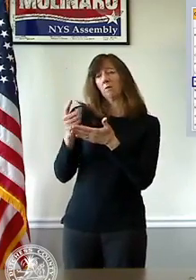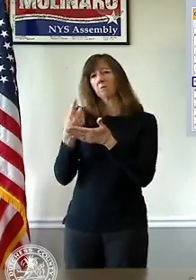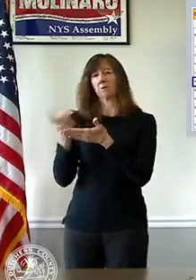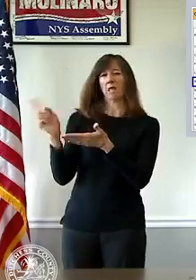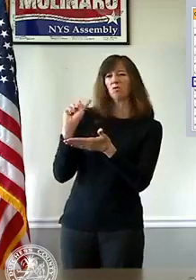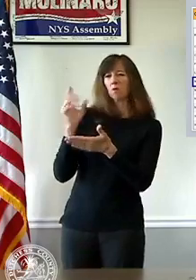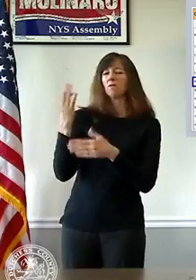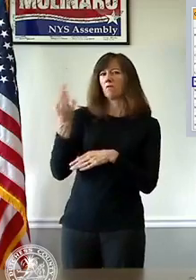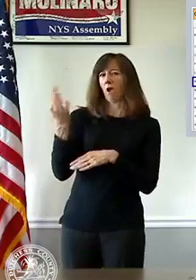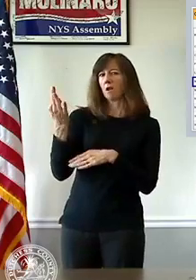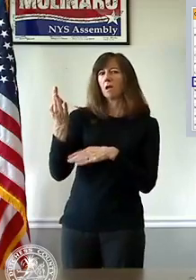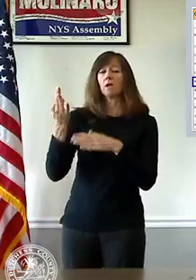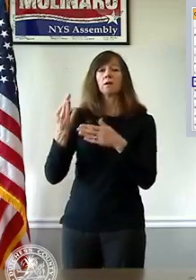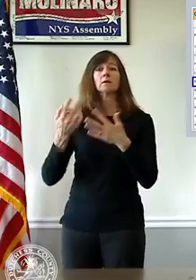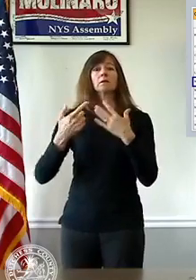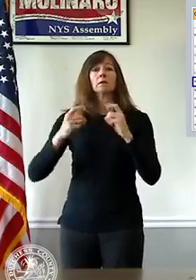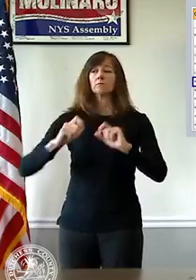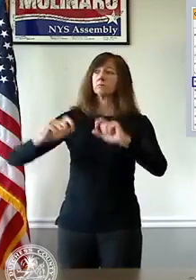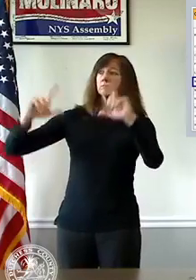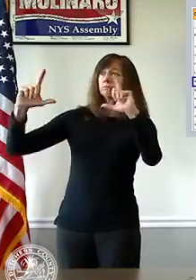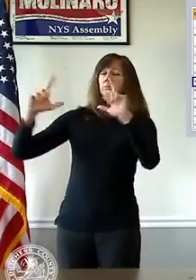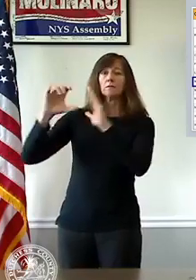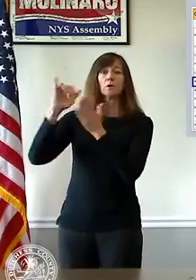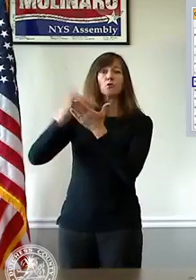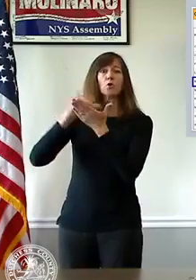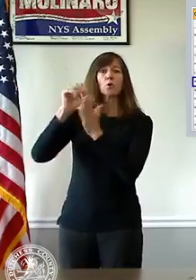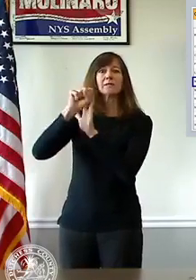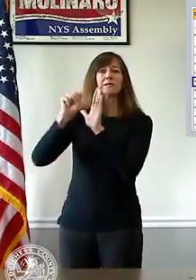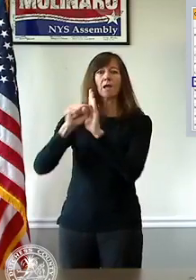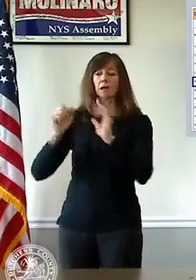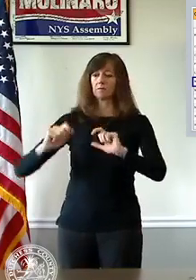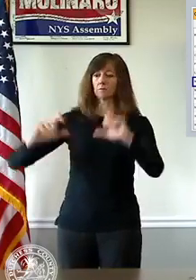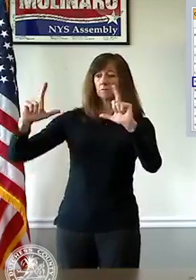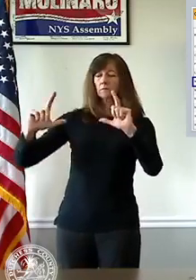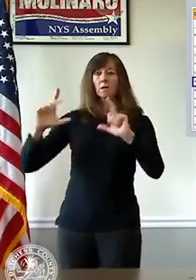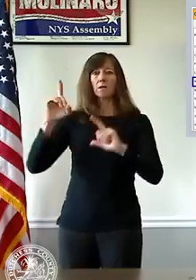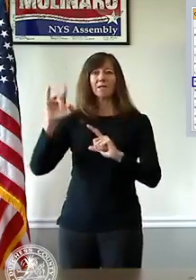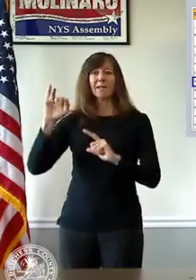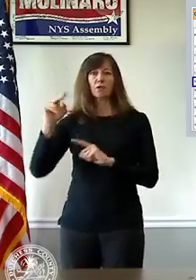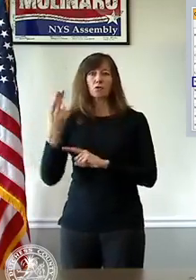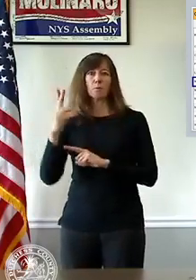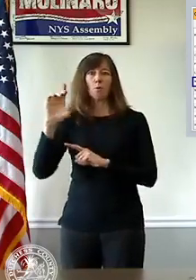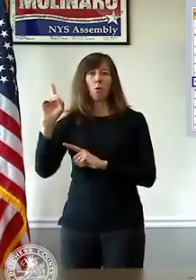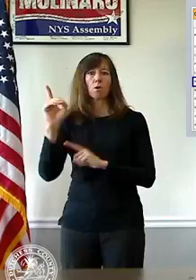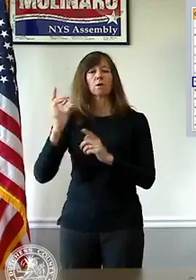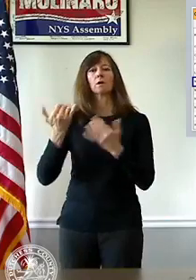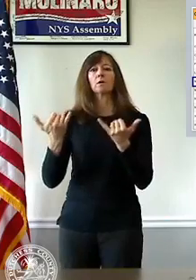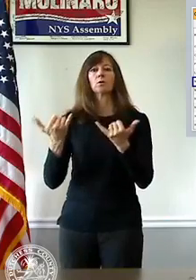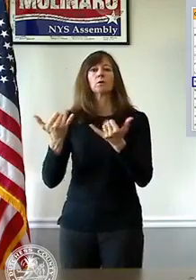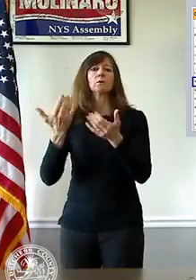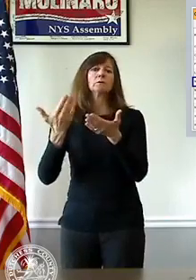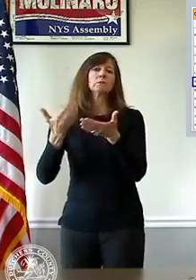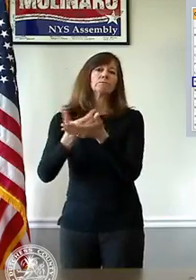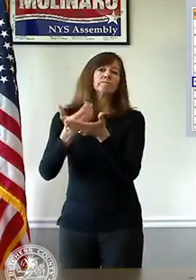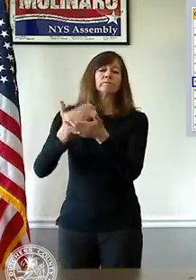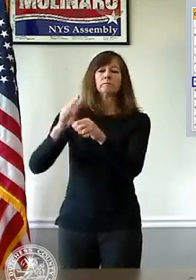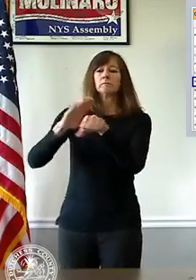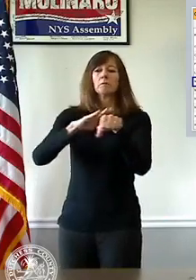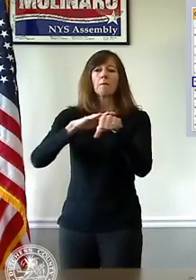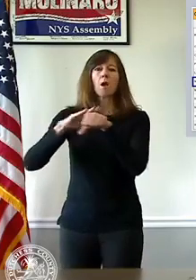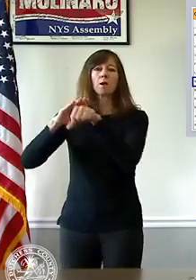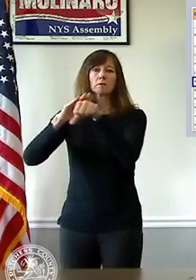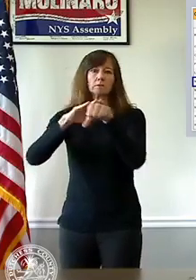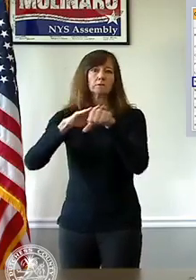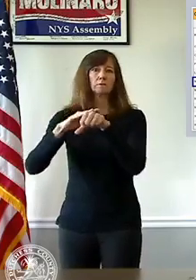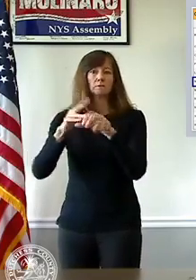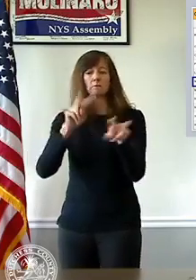new dashboard. They're referring to it as a warning monitoring system. And I have to tell you, actually, this is better than the first